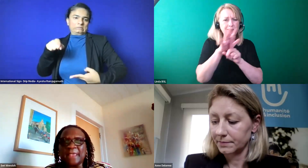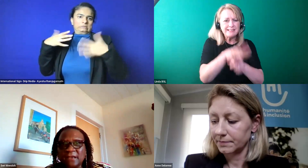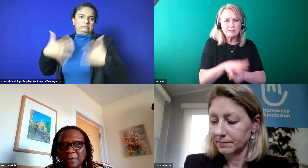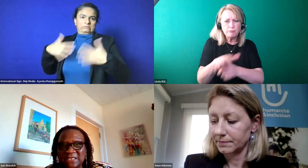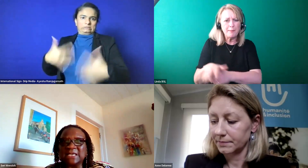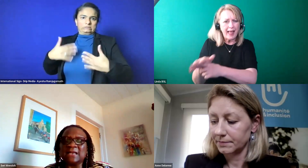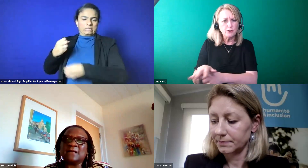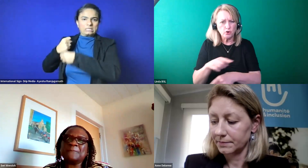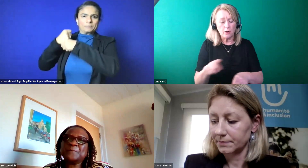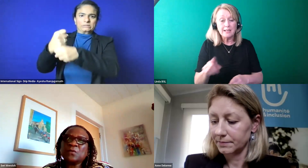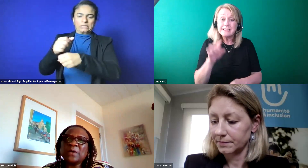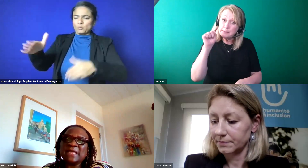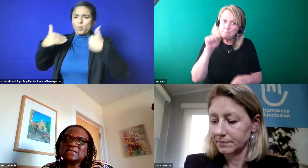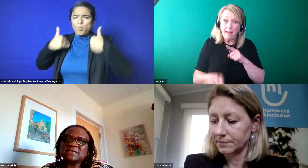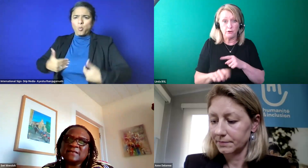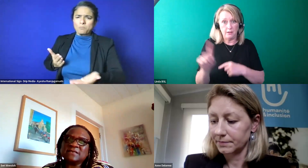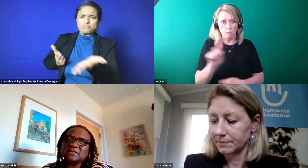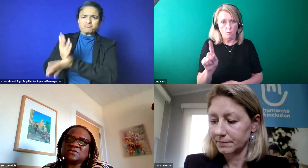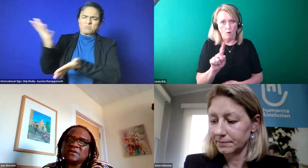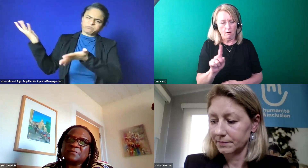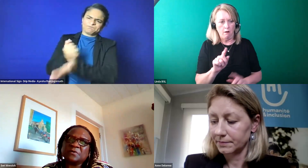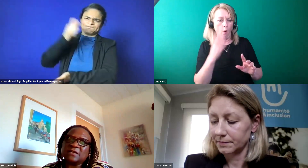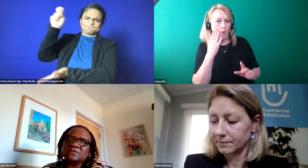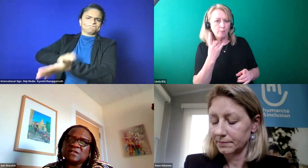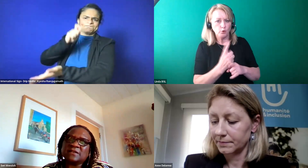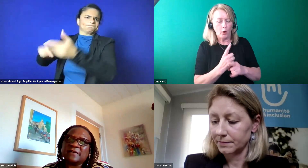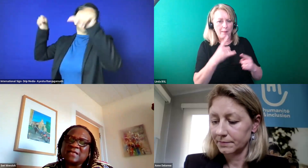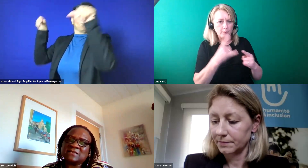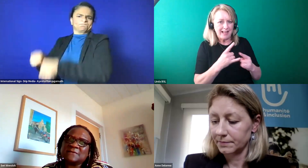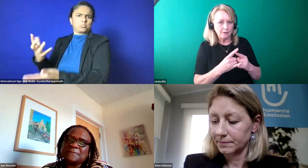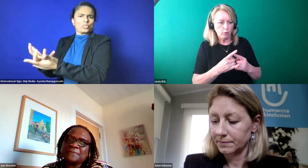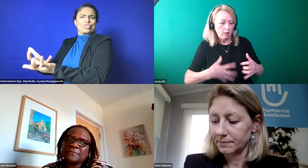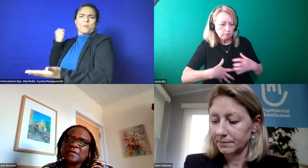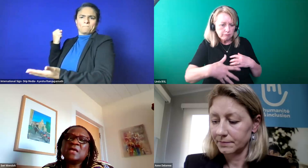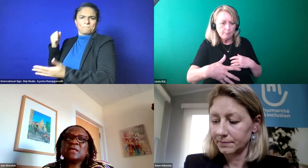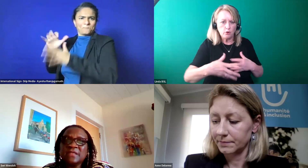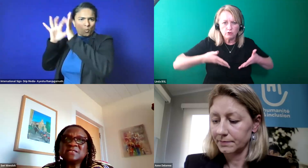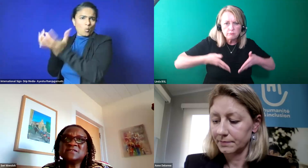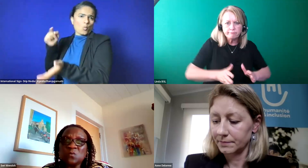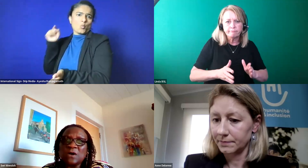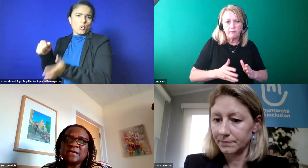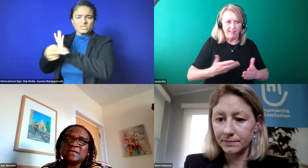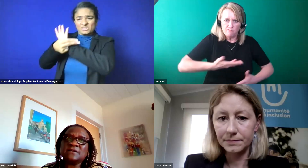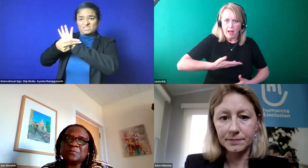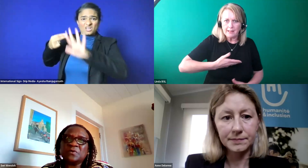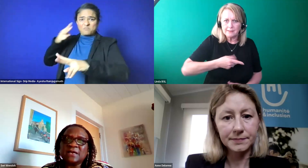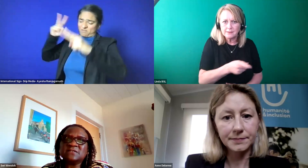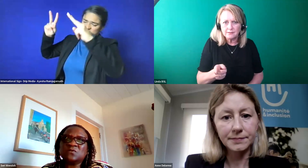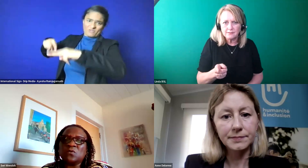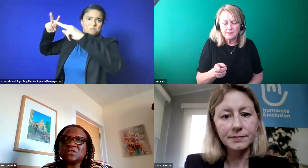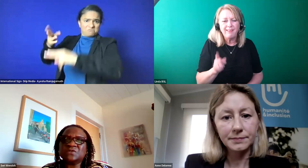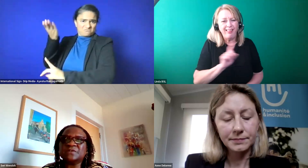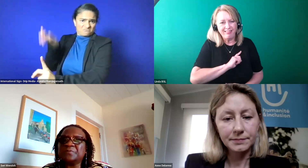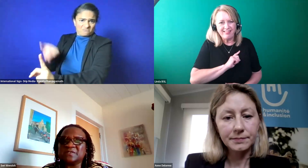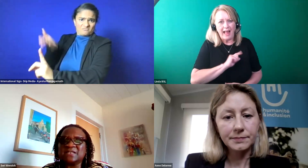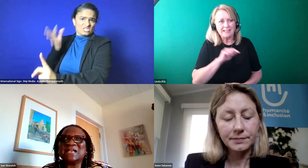discrimination, in particular when exercising sexual and reproductive health and rights. This is why